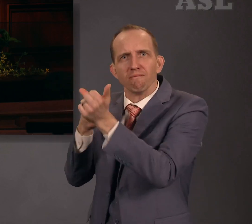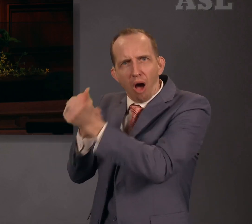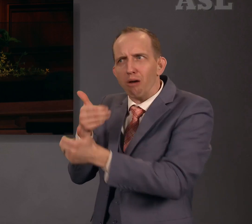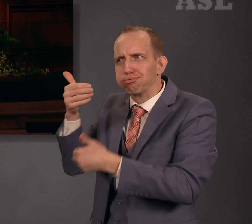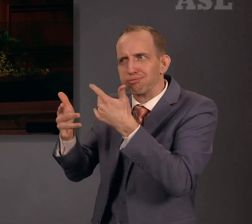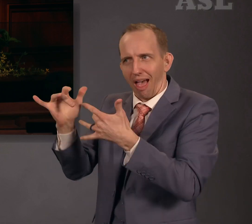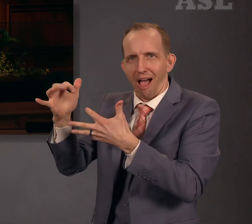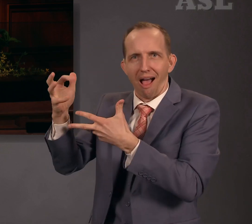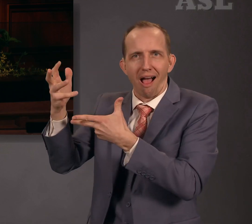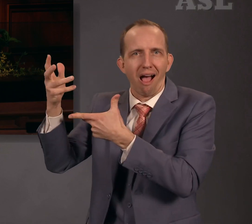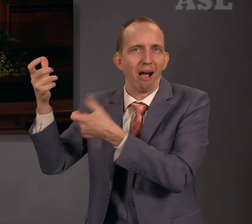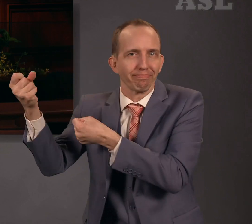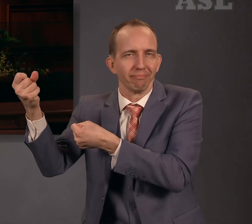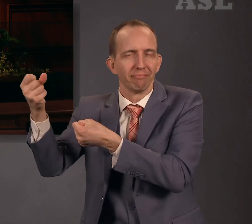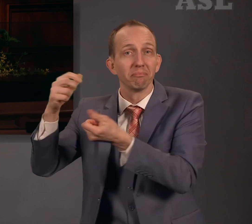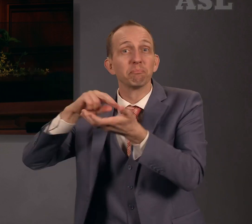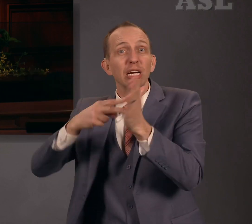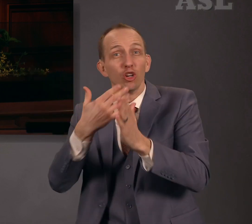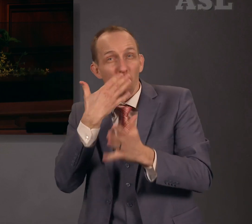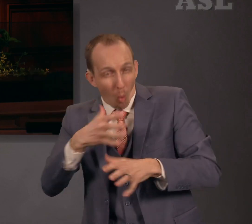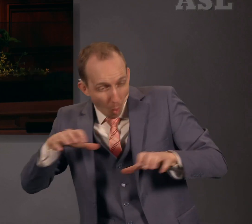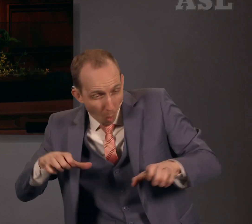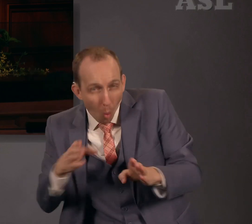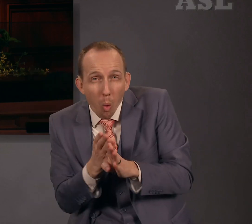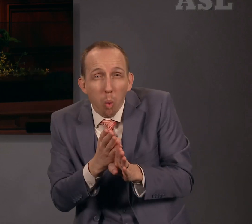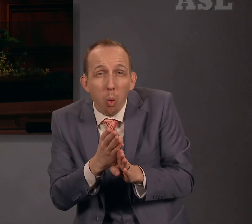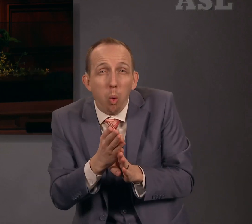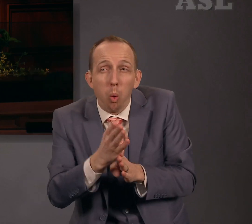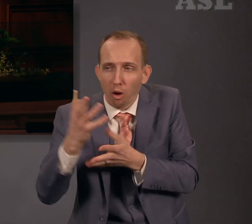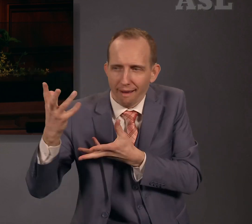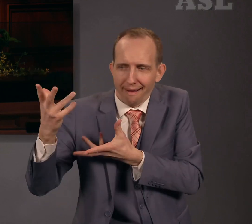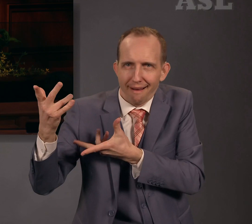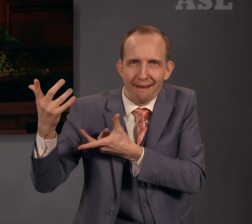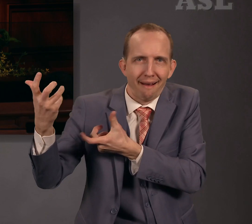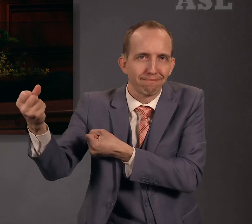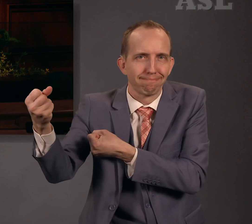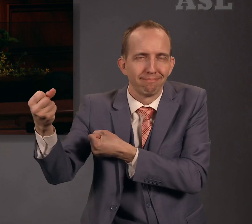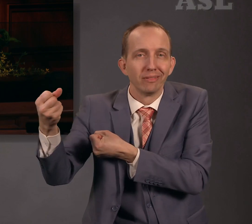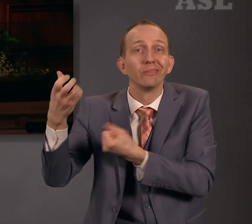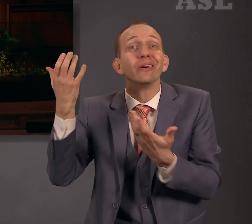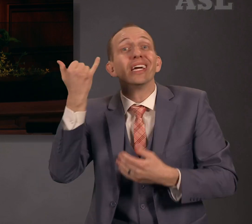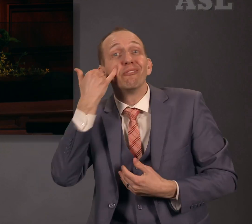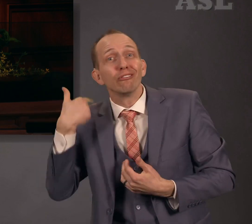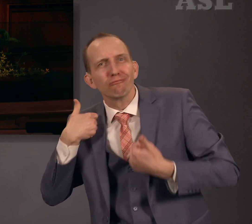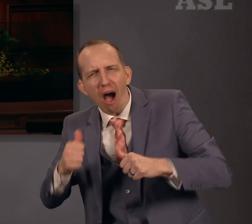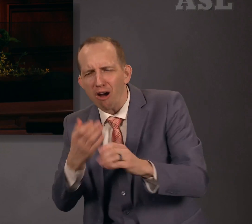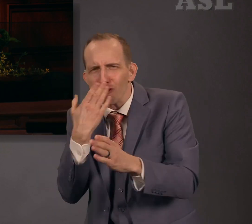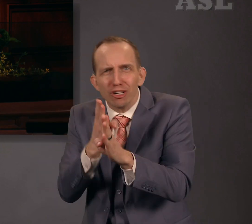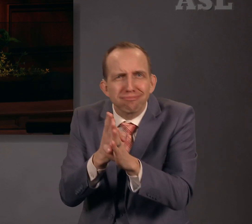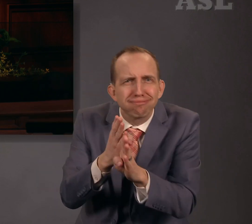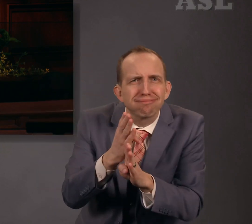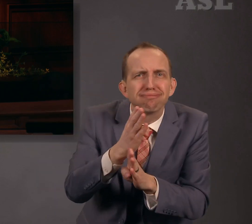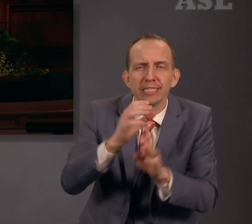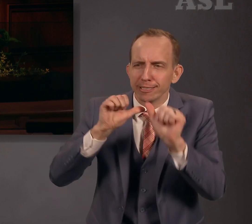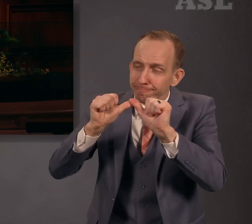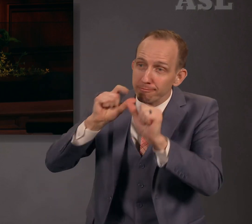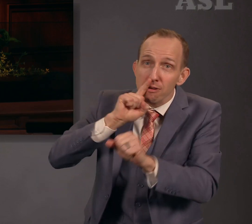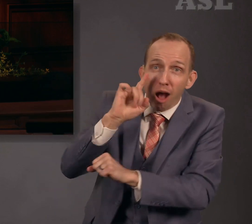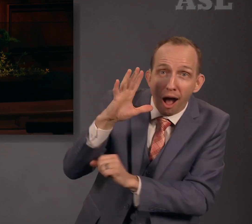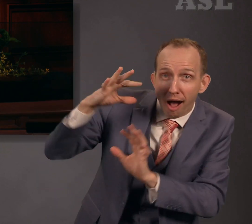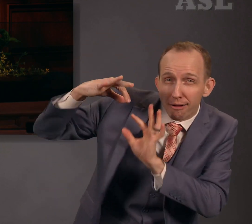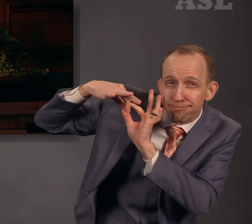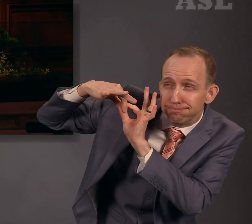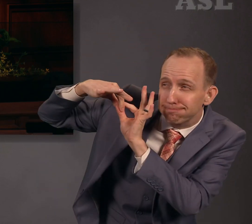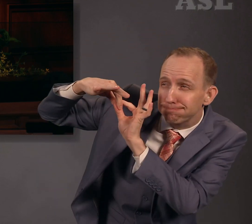As we strive to act righteously by making and keeping sacred covenants and applying the doctrine of Christ in our lives, our faith will not only